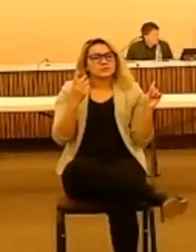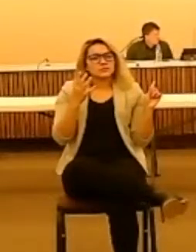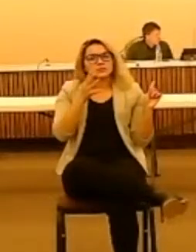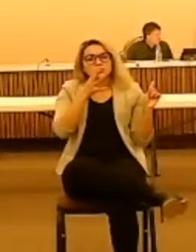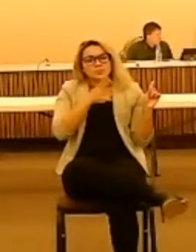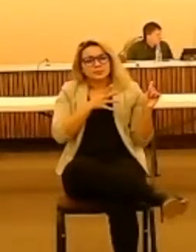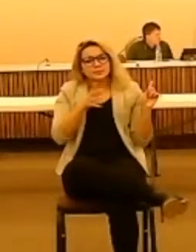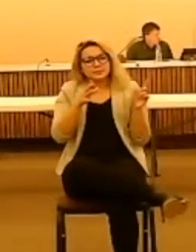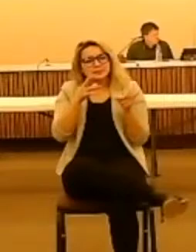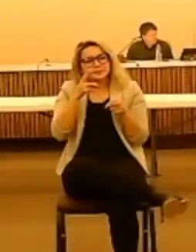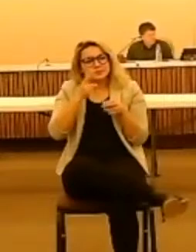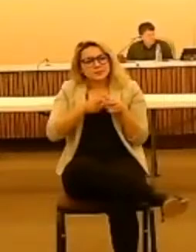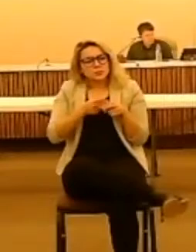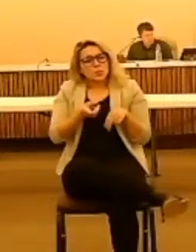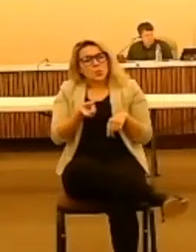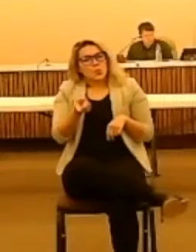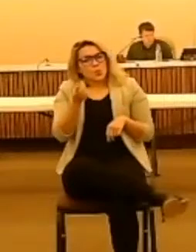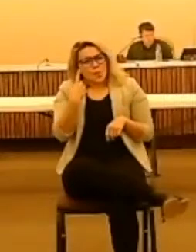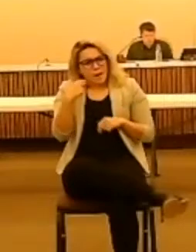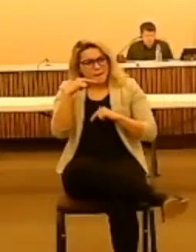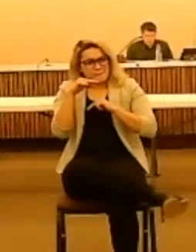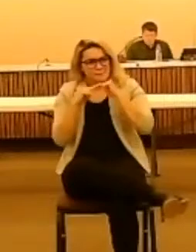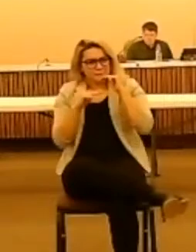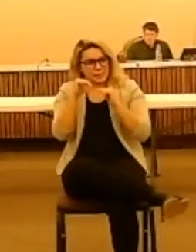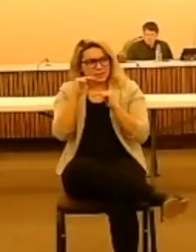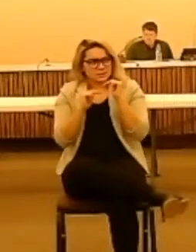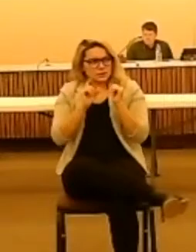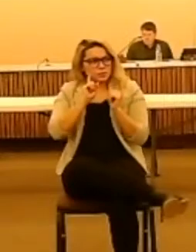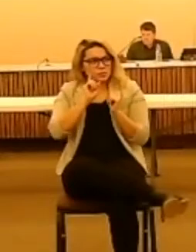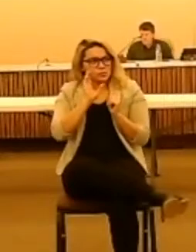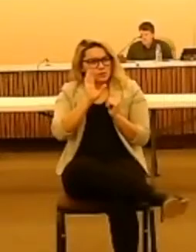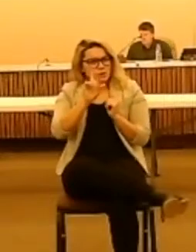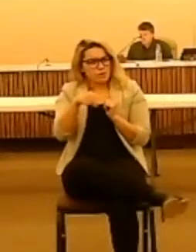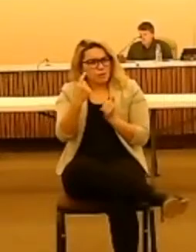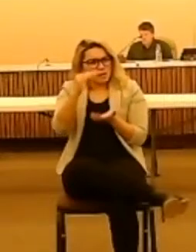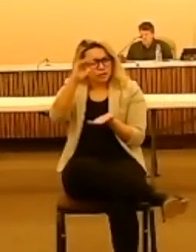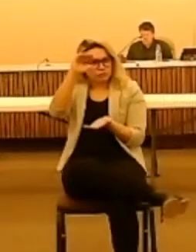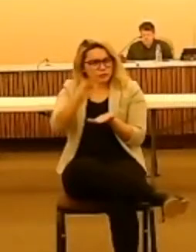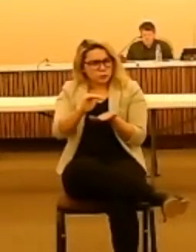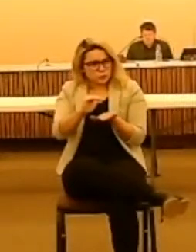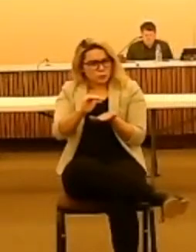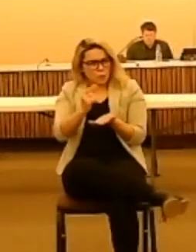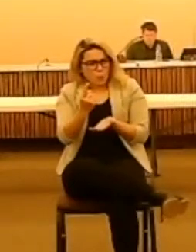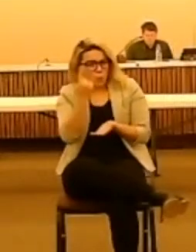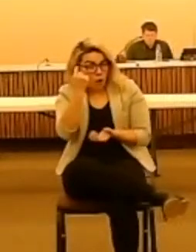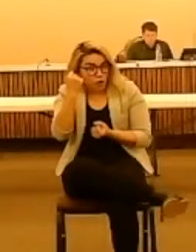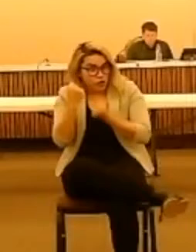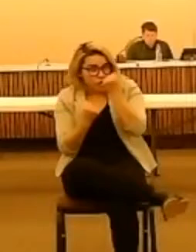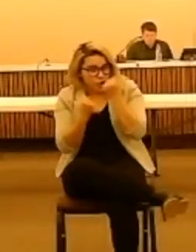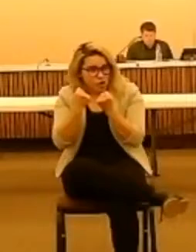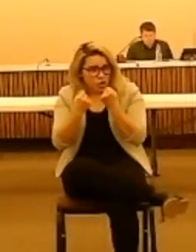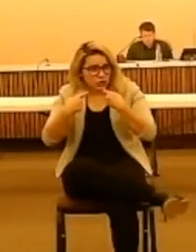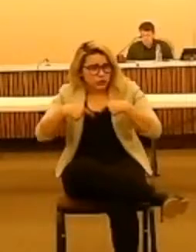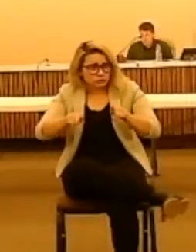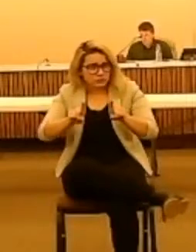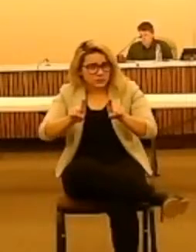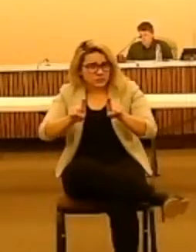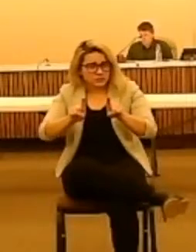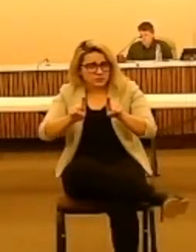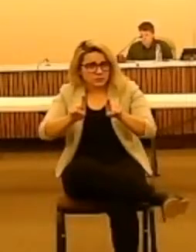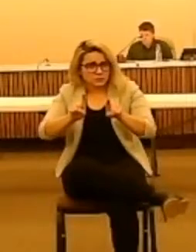only reduces 3 trips during the peak hour. So are you saying that one building with 10 units